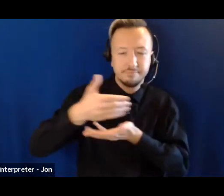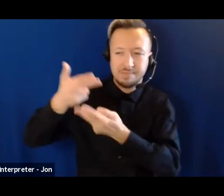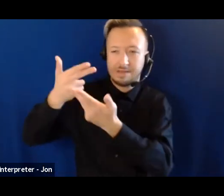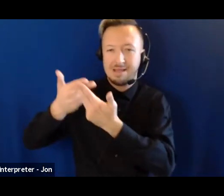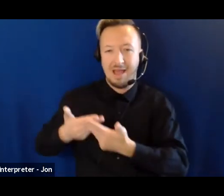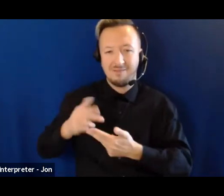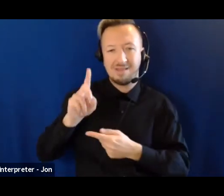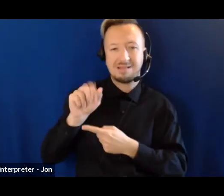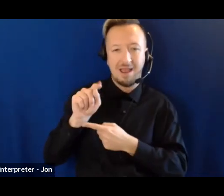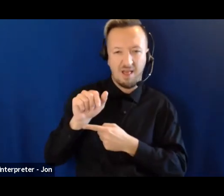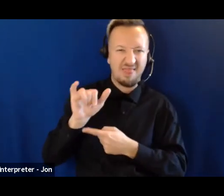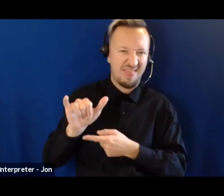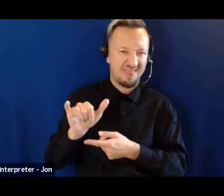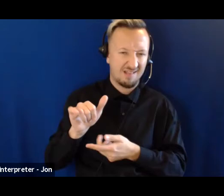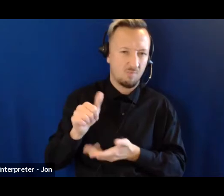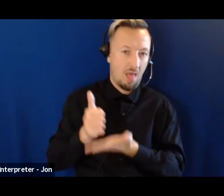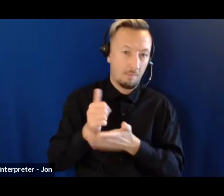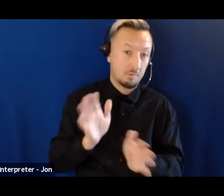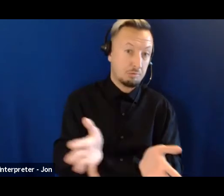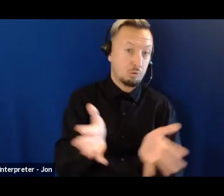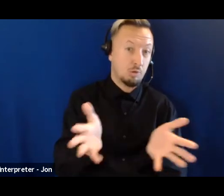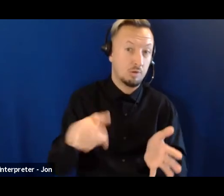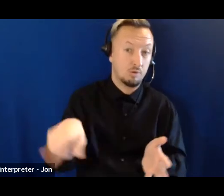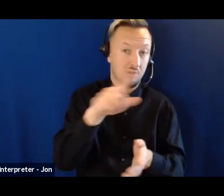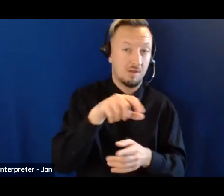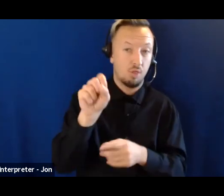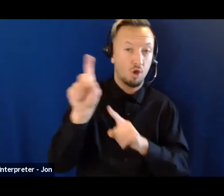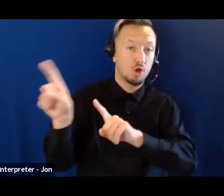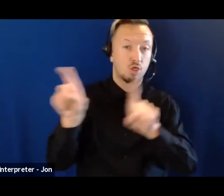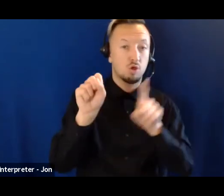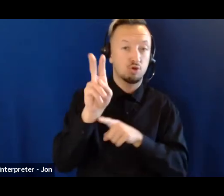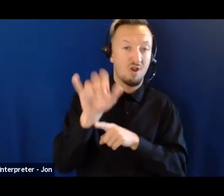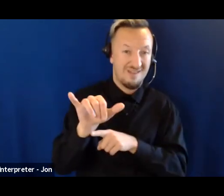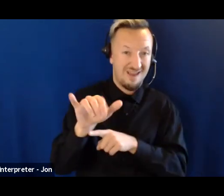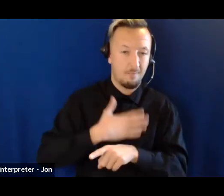out that SILC survey from ILRU if you haven't already.